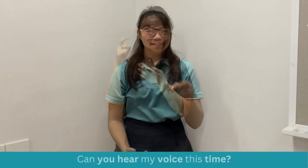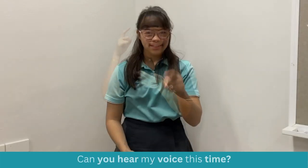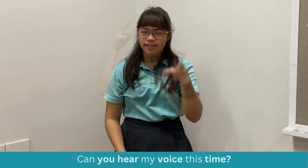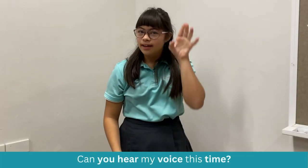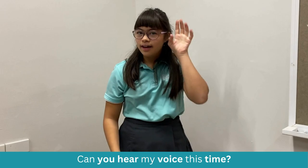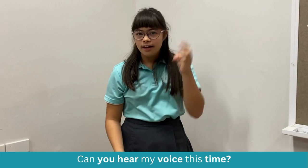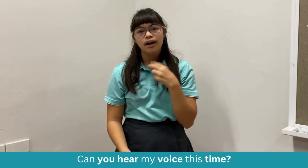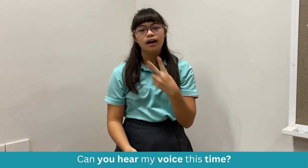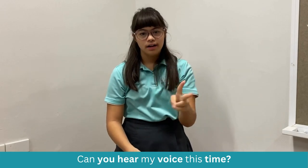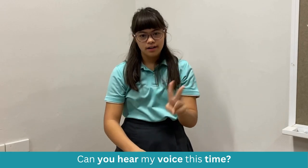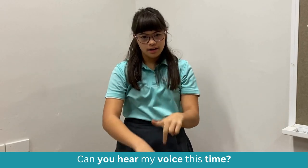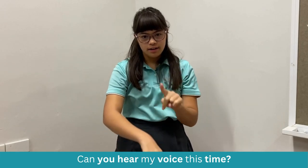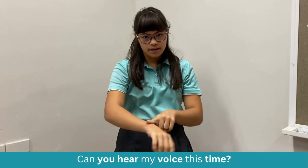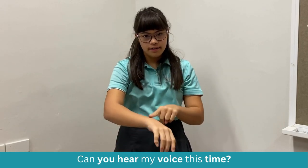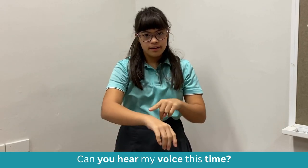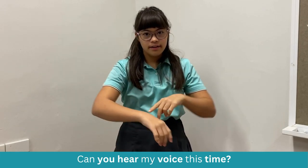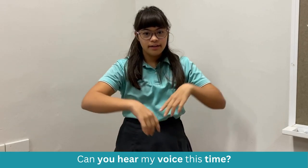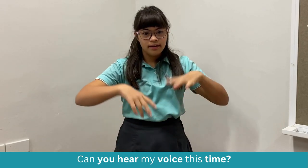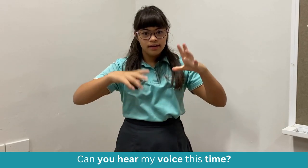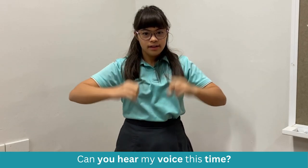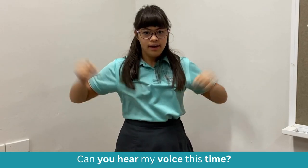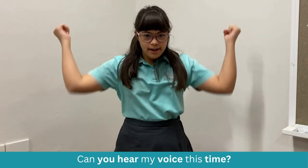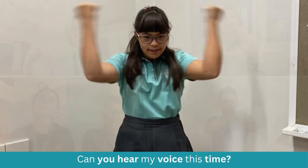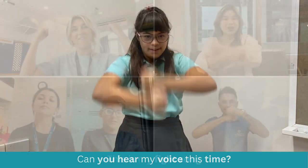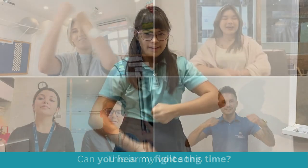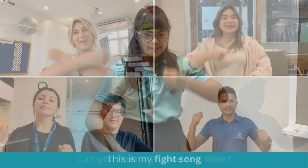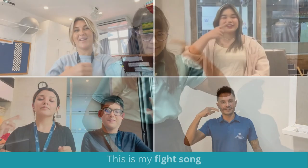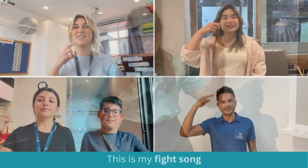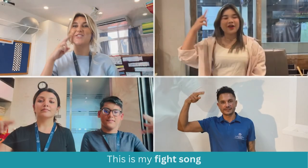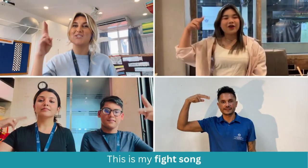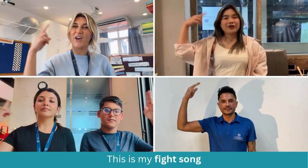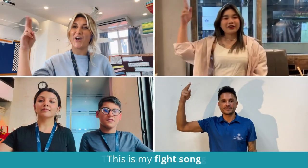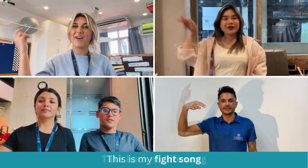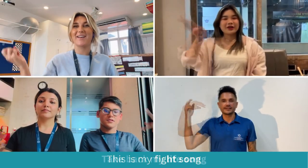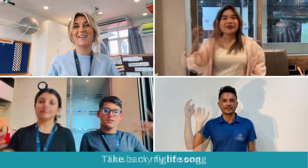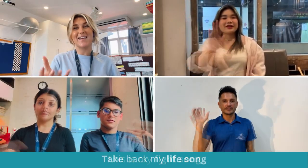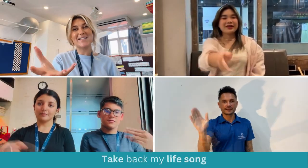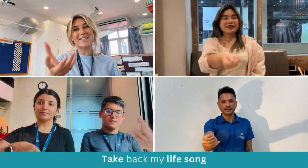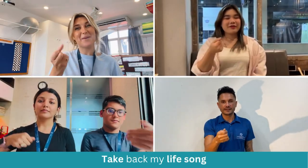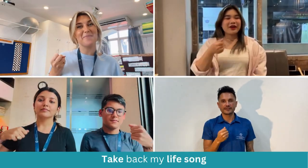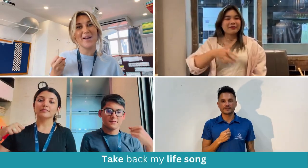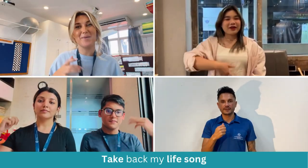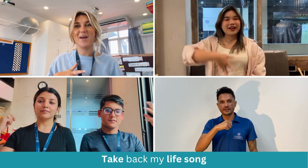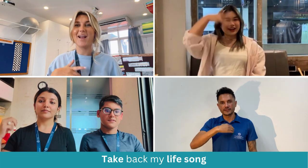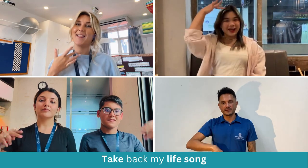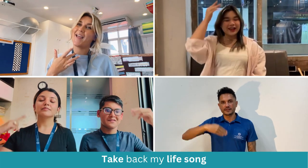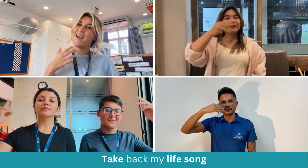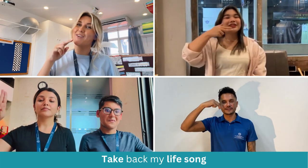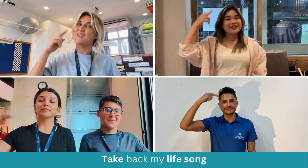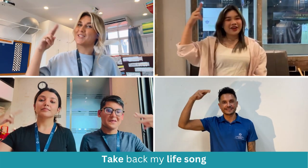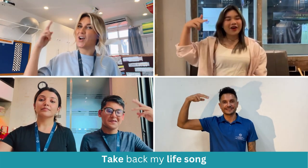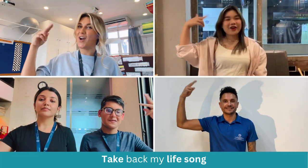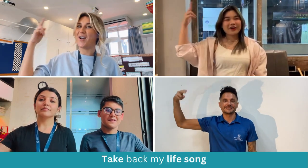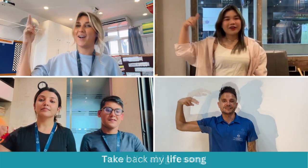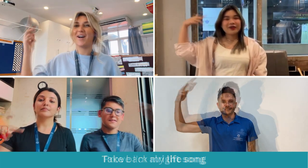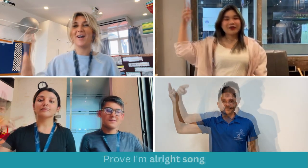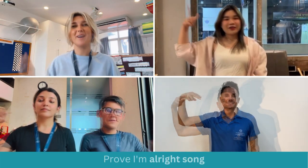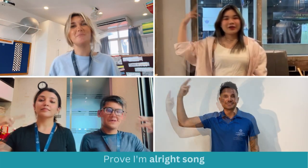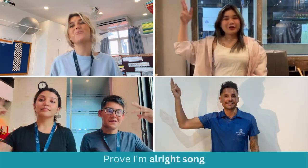you hear my voice this time? This is my fight song. Take back my life song.